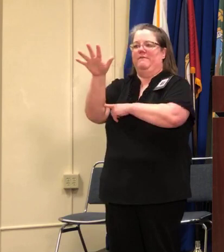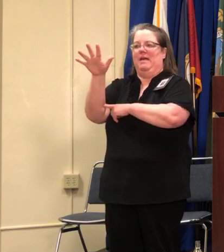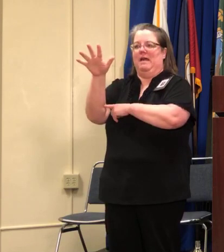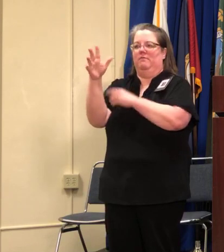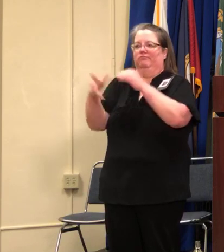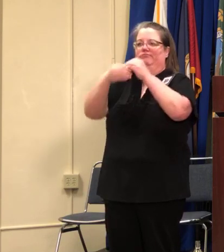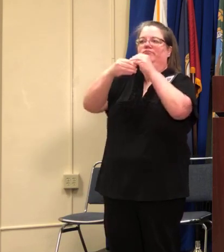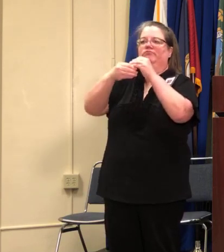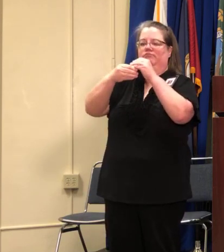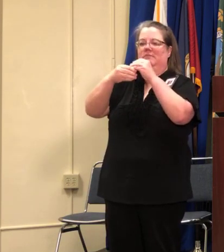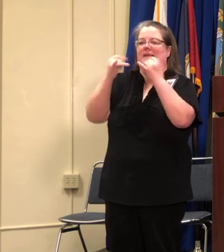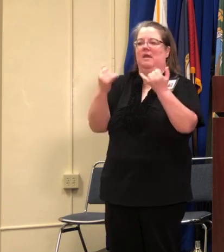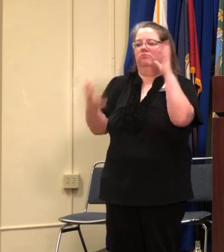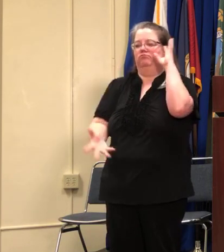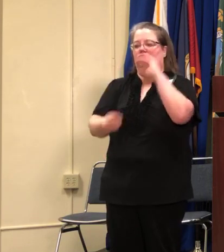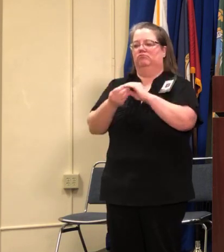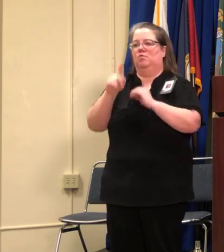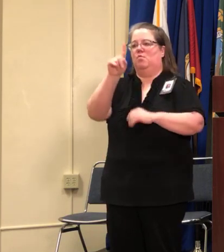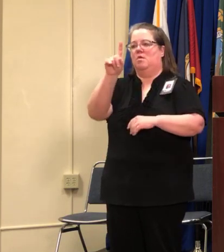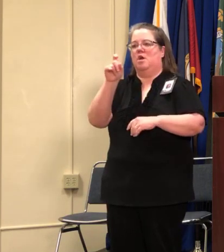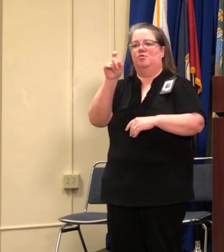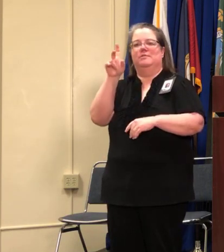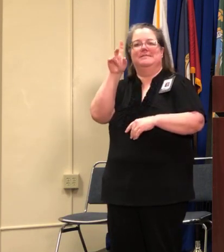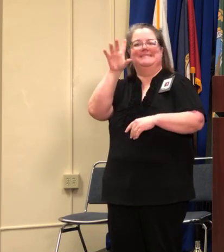170 cases in Shelby County.